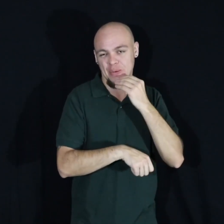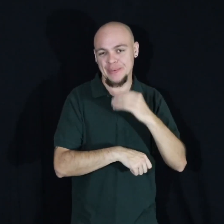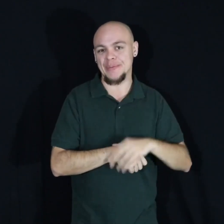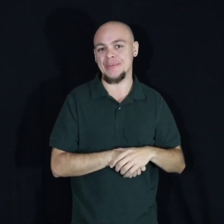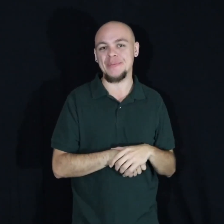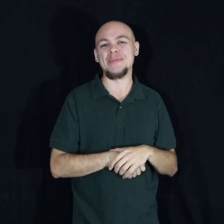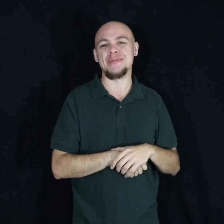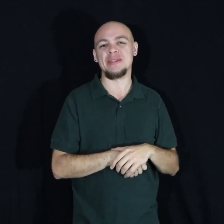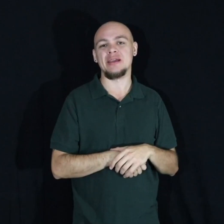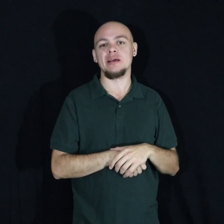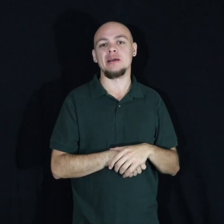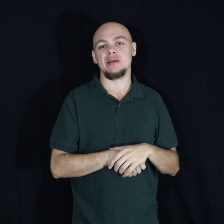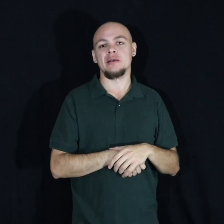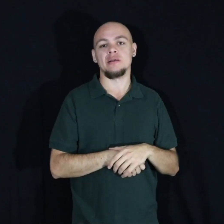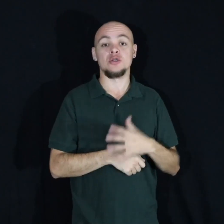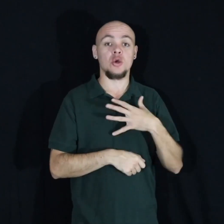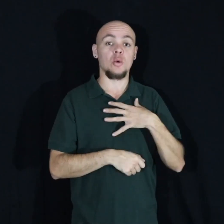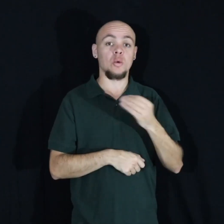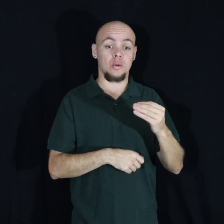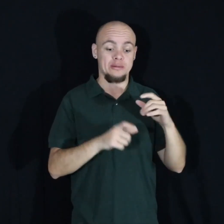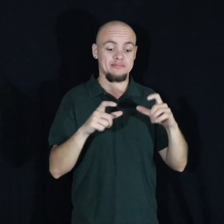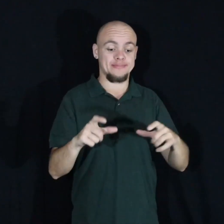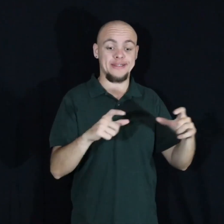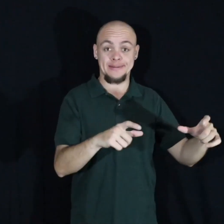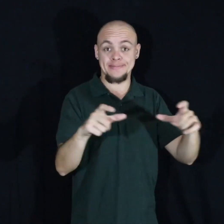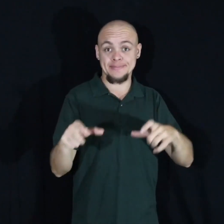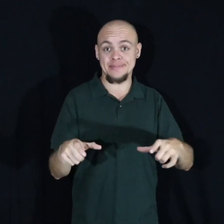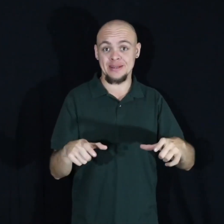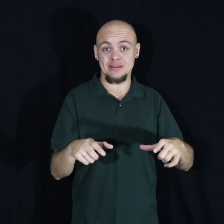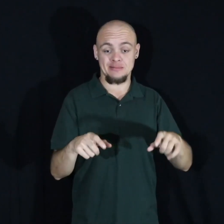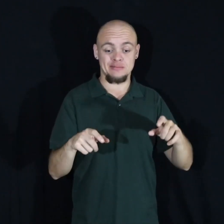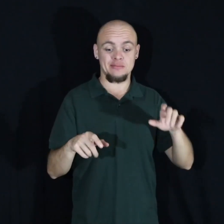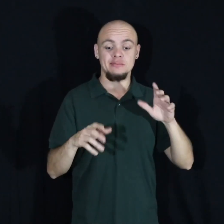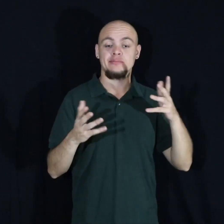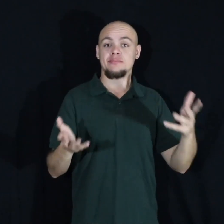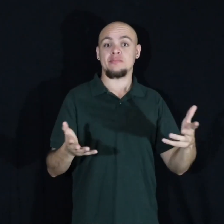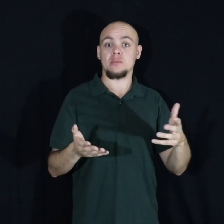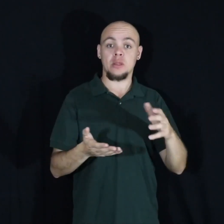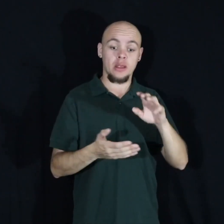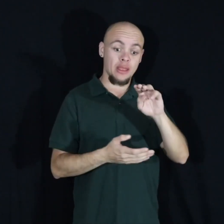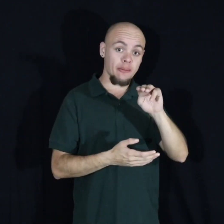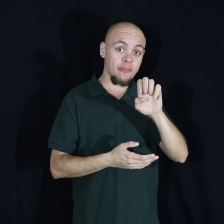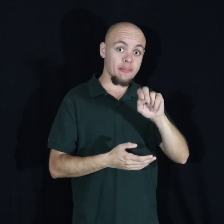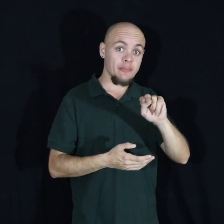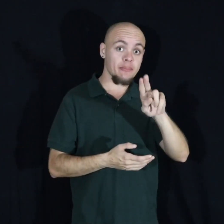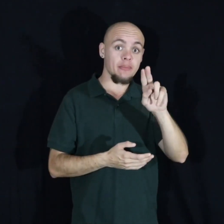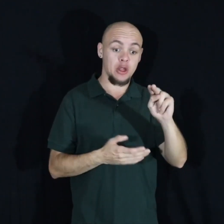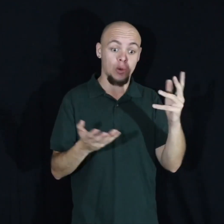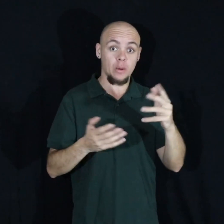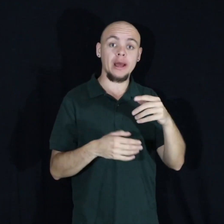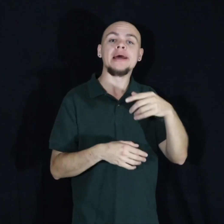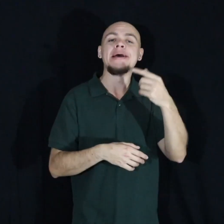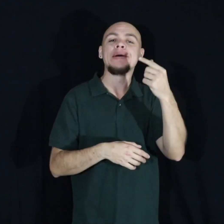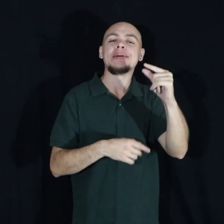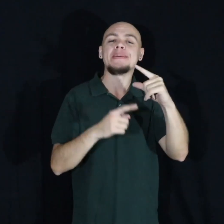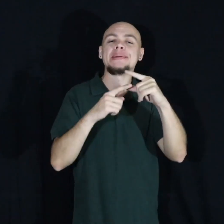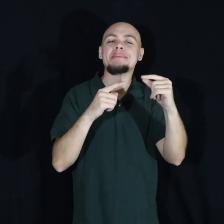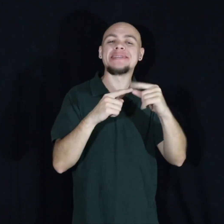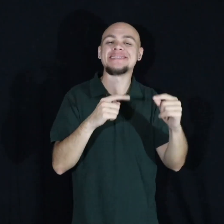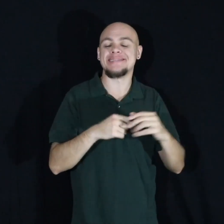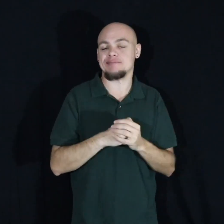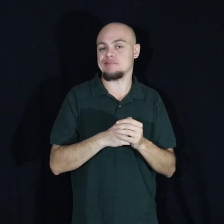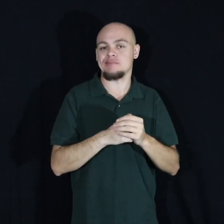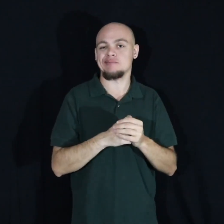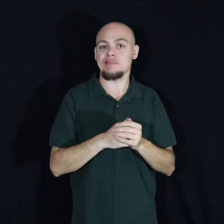So he placed little white saucers right in front of us. What was on the menu? Green beans.